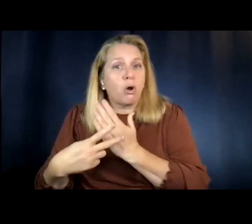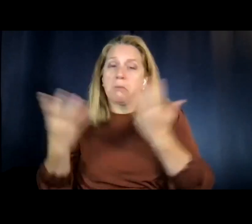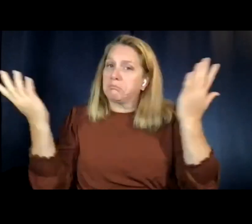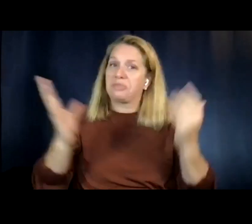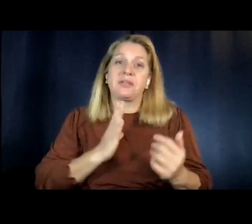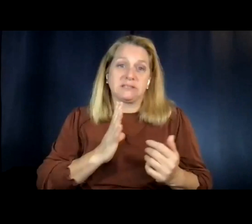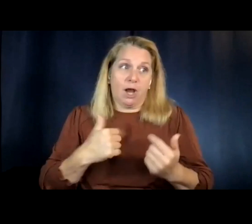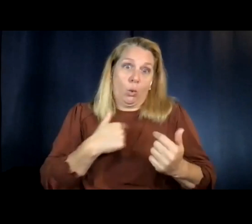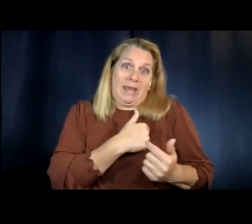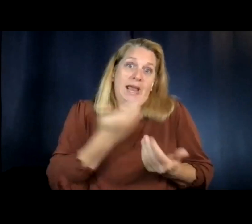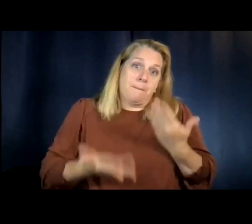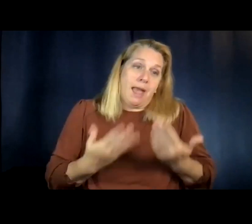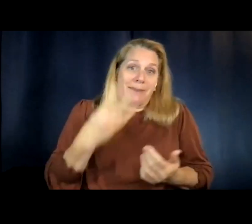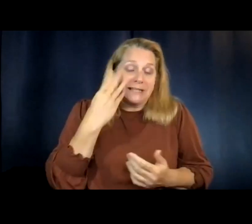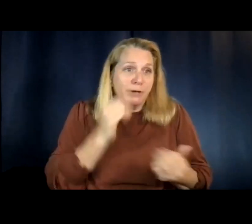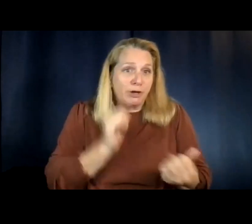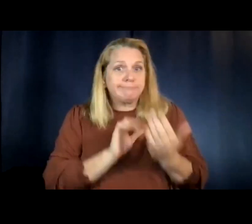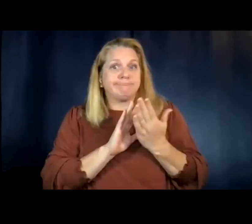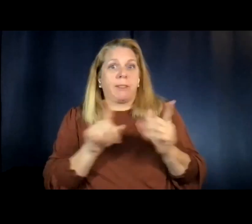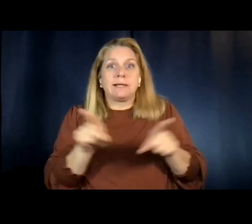those decisions in our futures too.